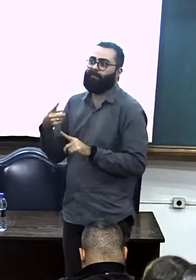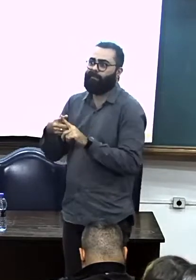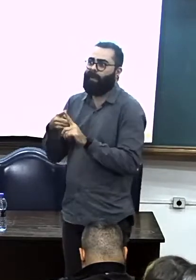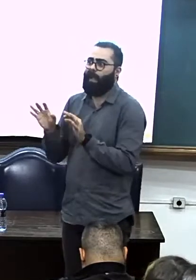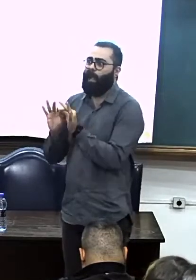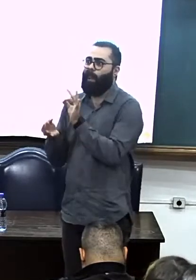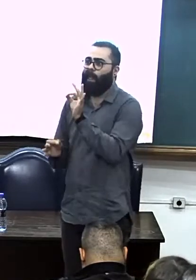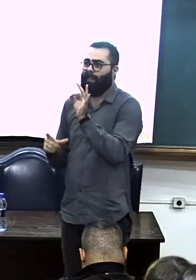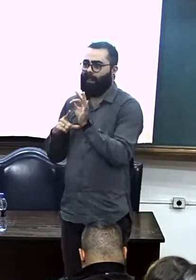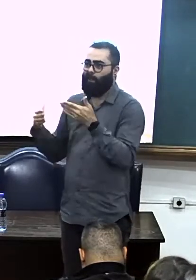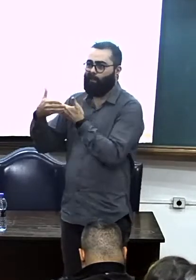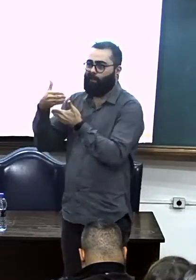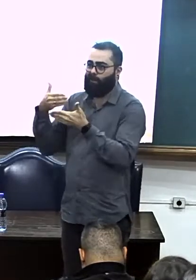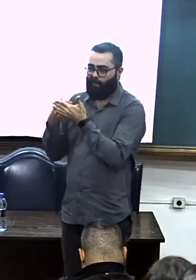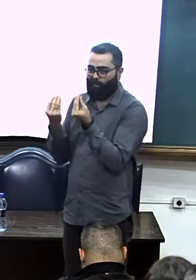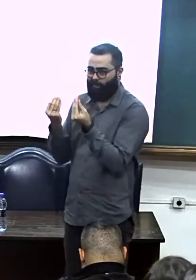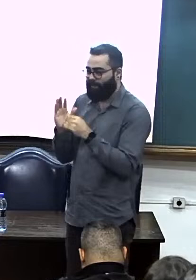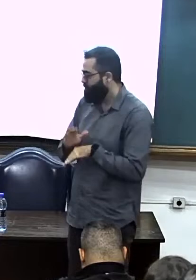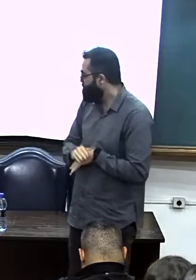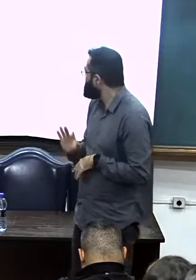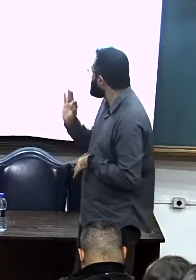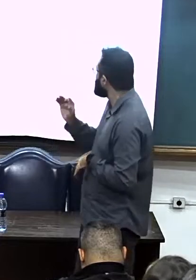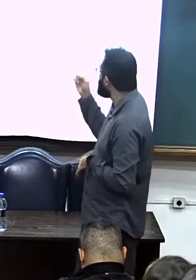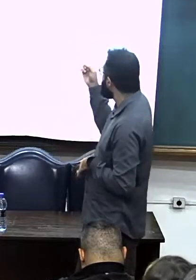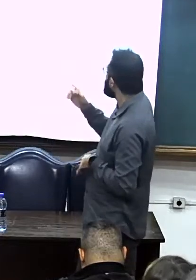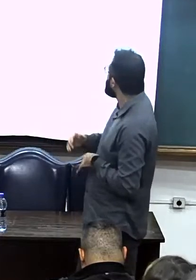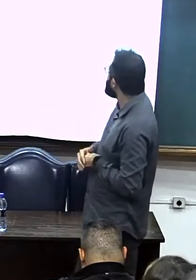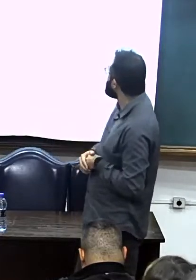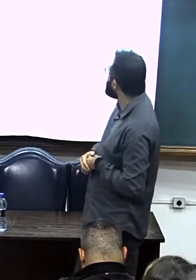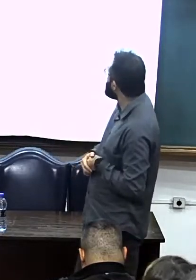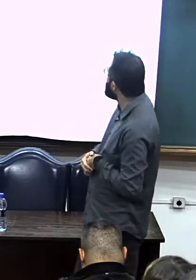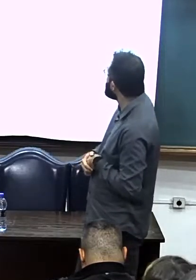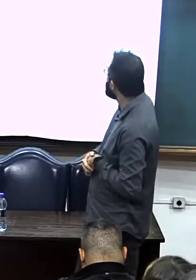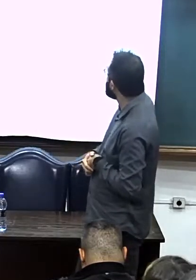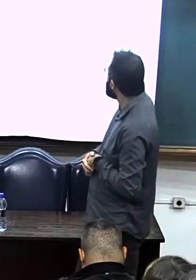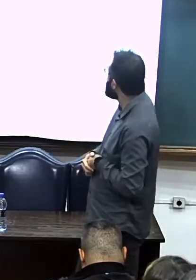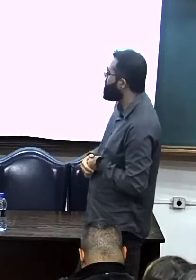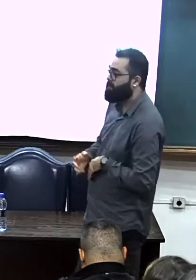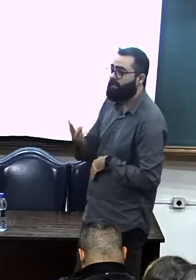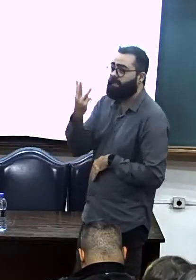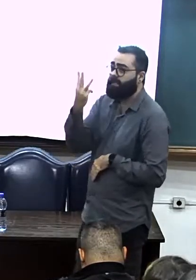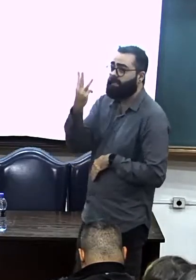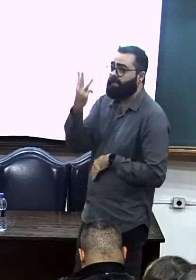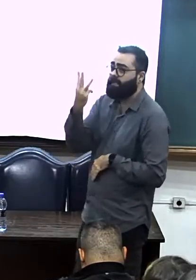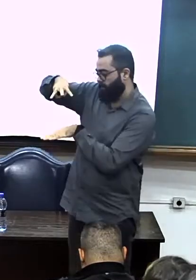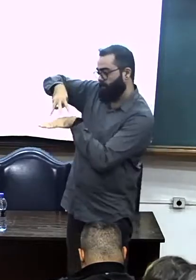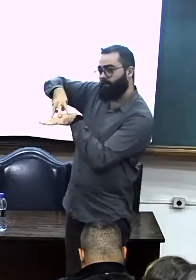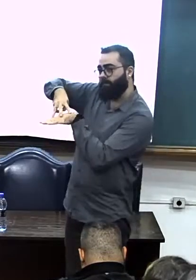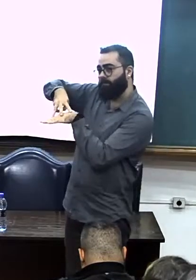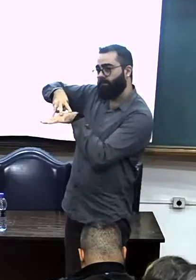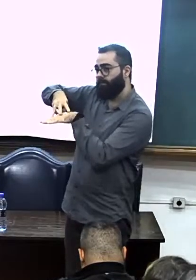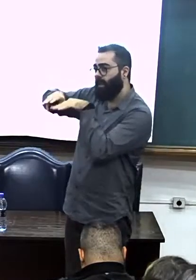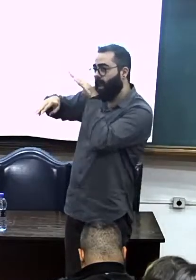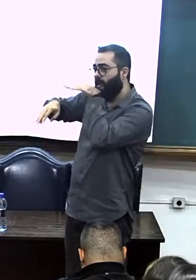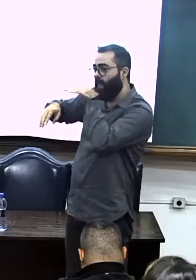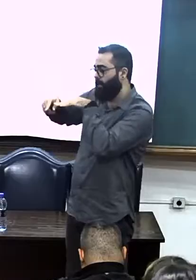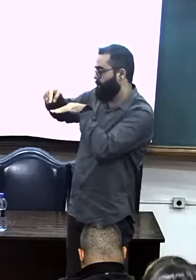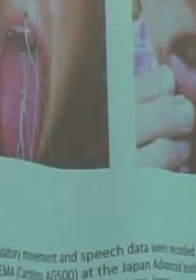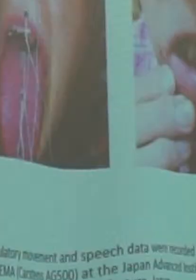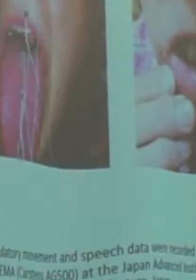O que ela comenta essa é uma das maneiras possíveis de a gente fazer fonética articulatória usando o EMA,